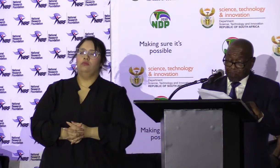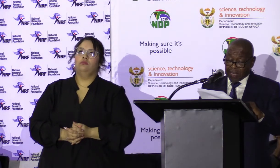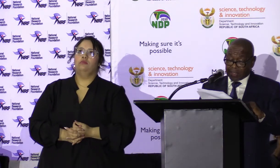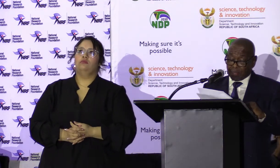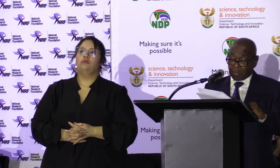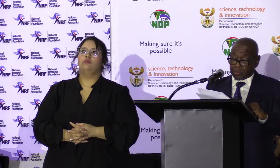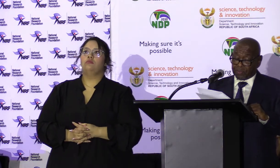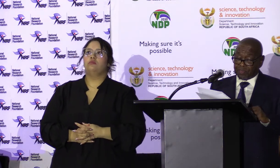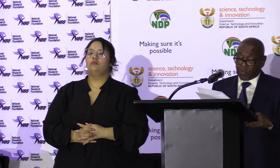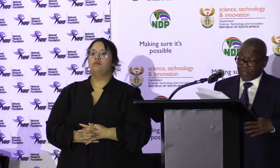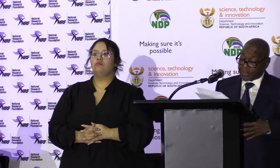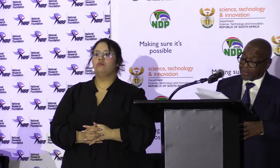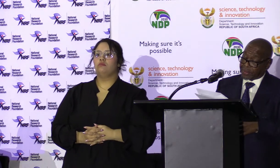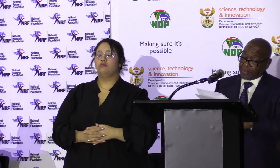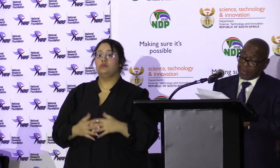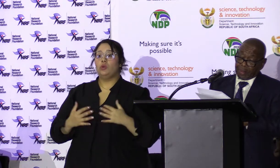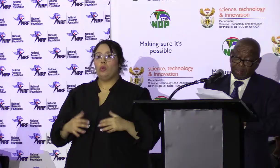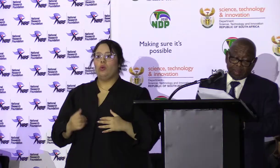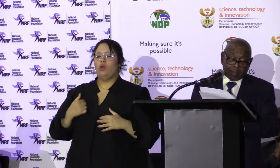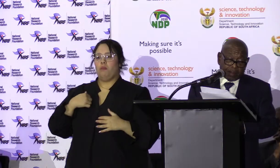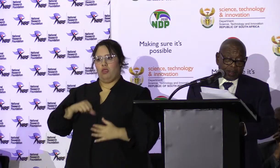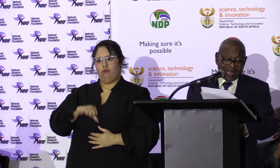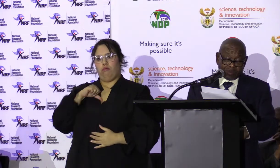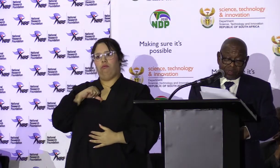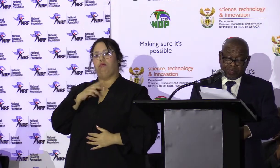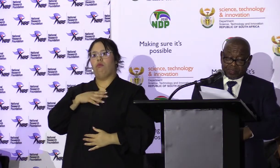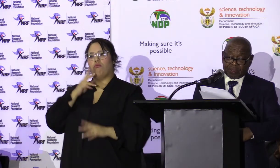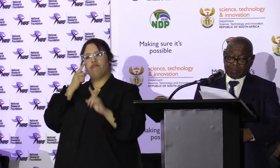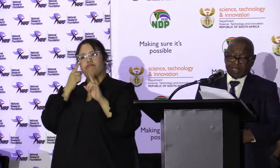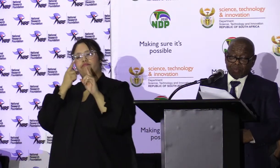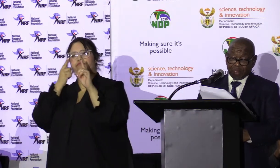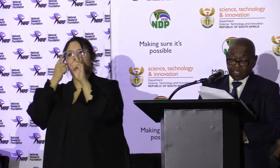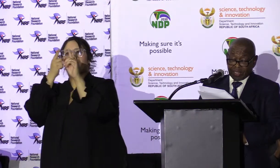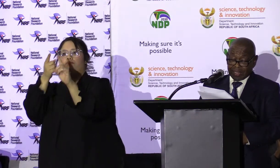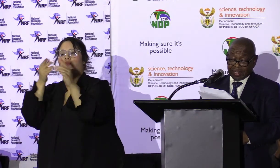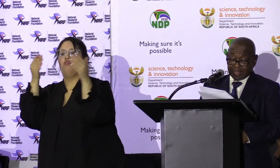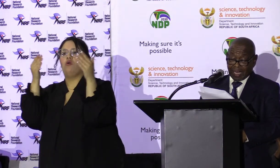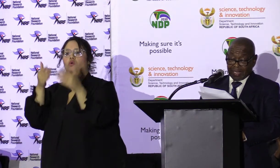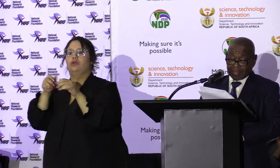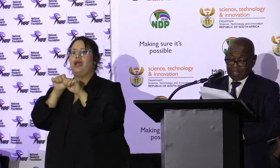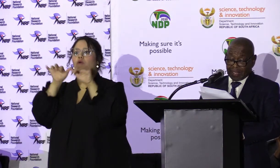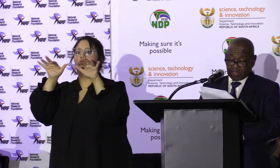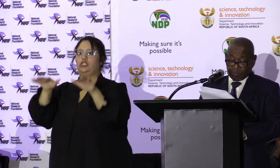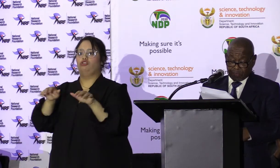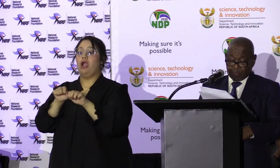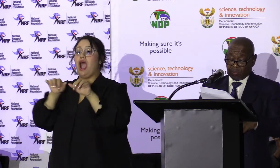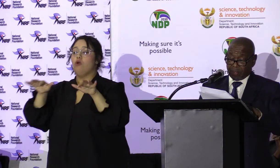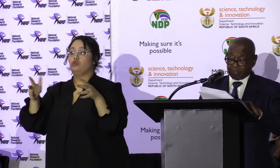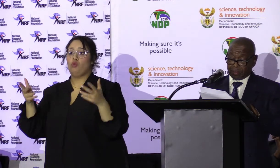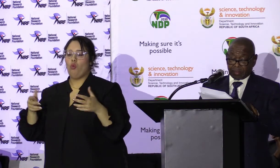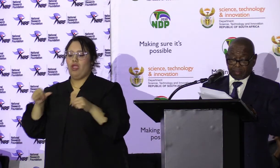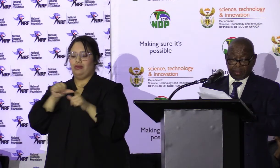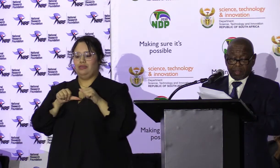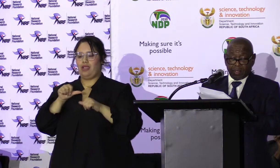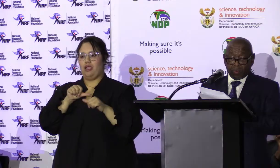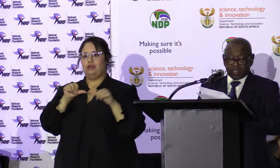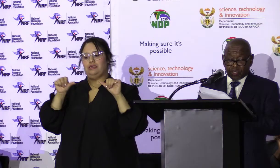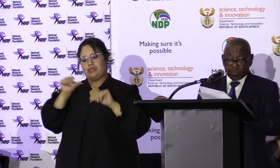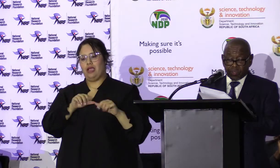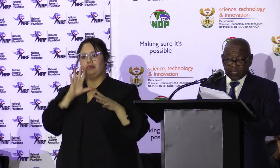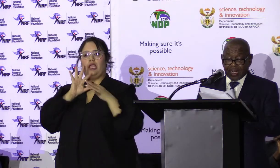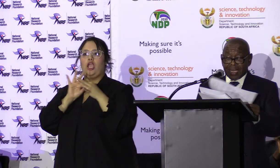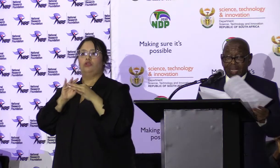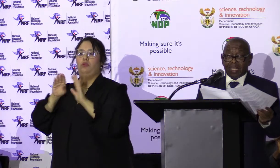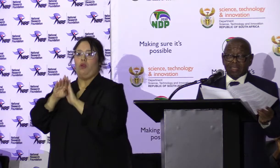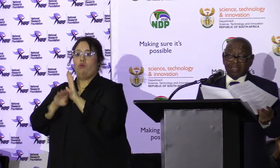I'm very impressed about your focus on outreach, especially in science engagement programs,